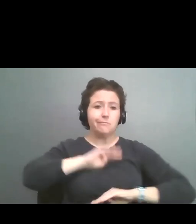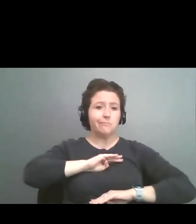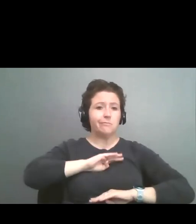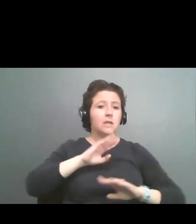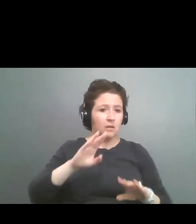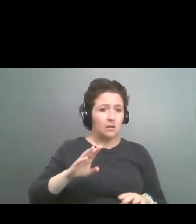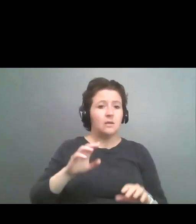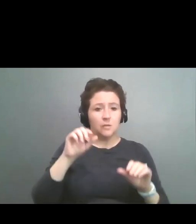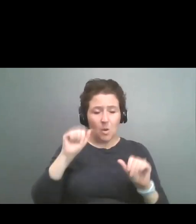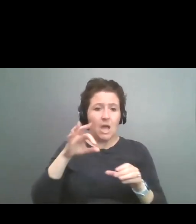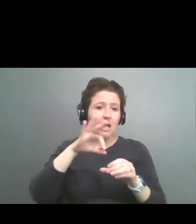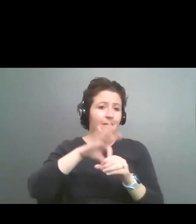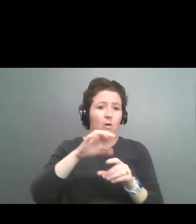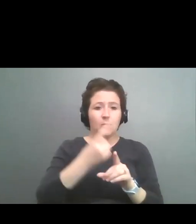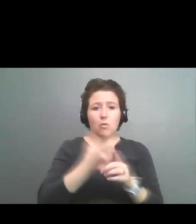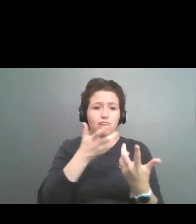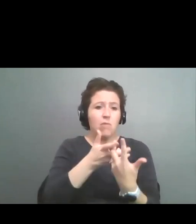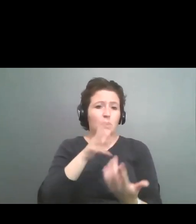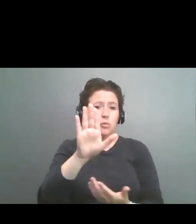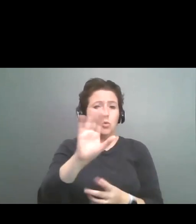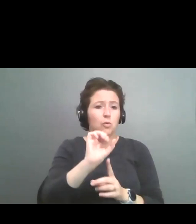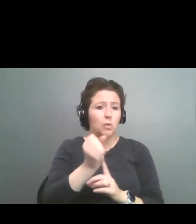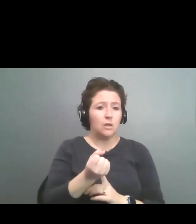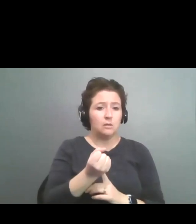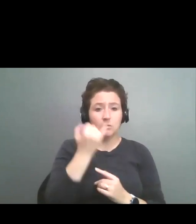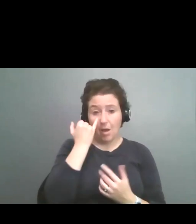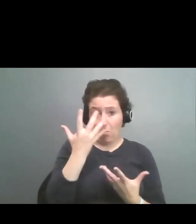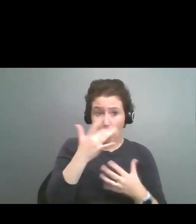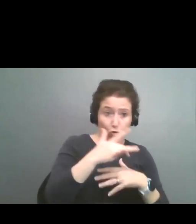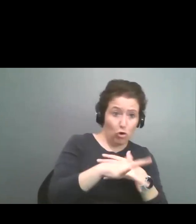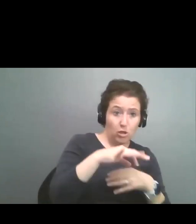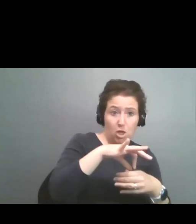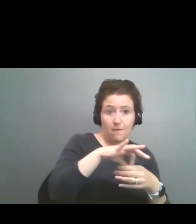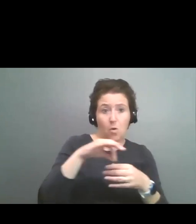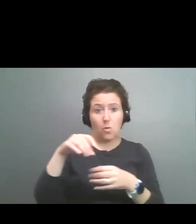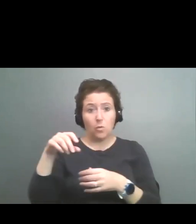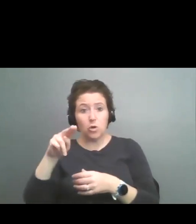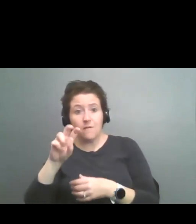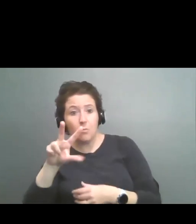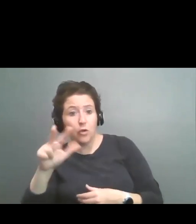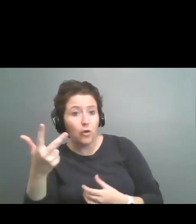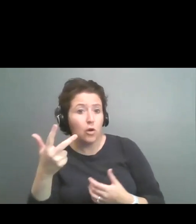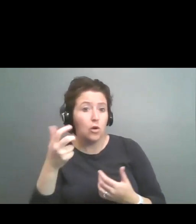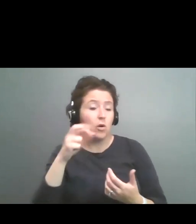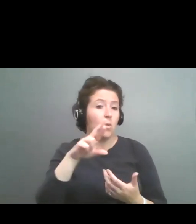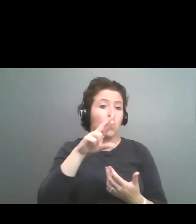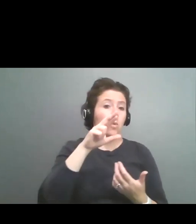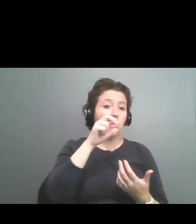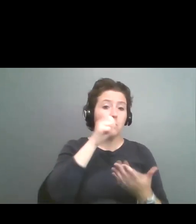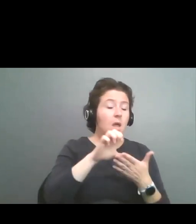so that they can vote wherever they want to, whether that's early or at their polling location or at their early voting site.